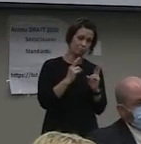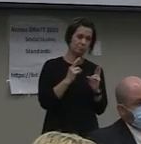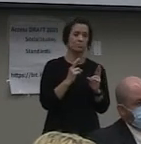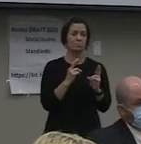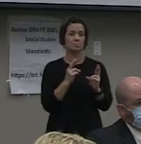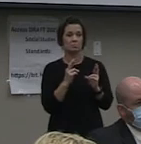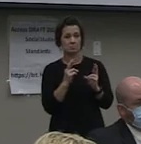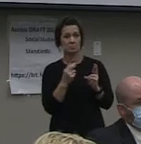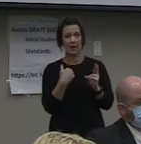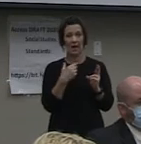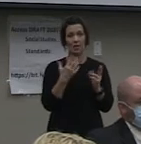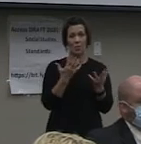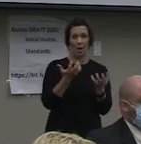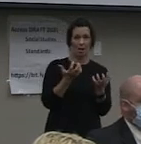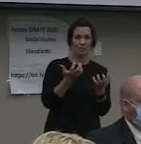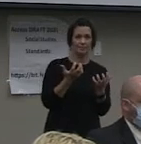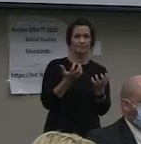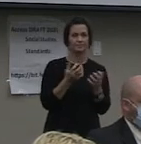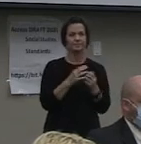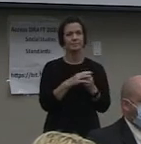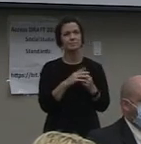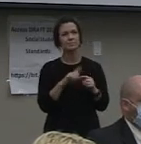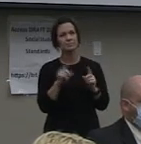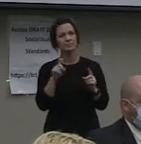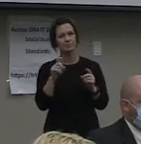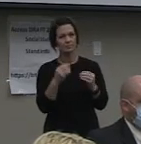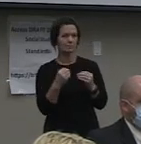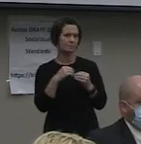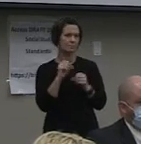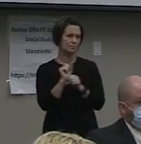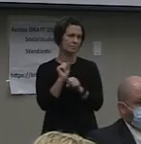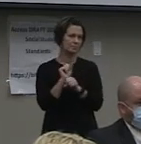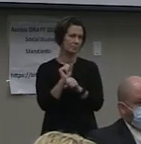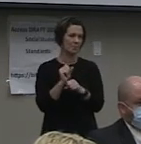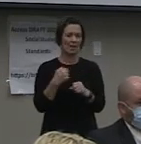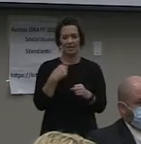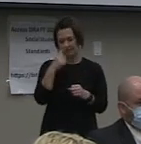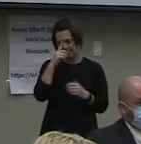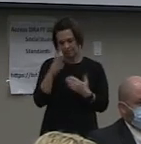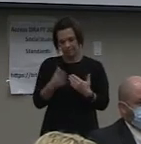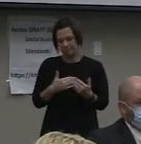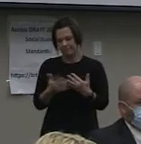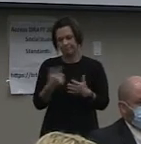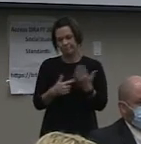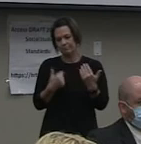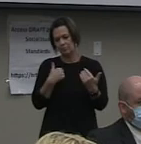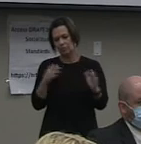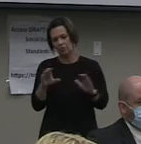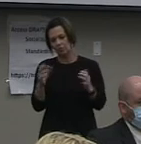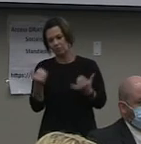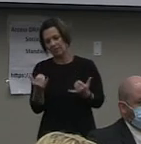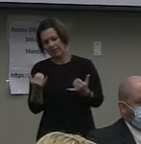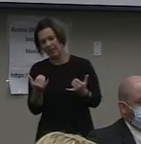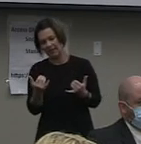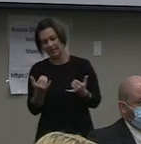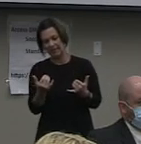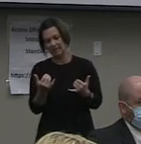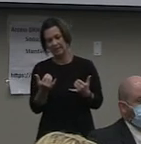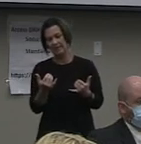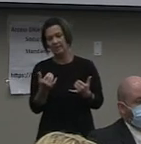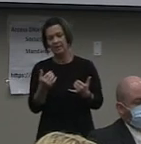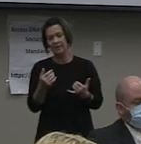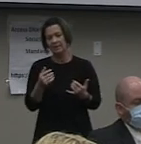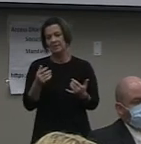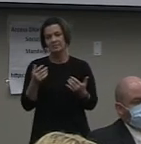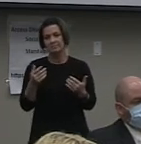I would like to, but I think they need more work. I think no matter what we do, whether we approve them or not today, I think they will get more